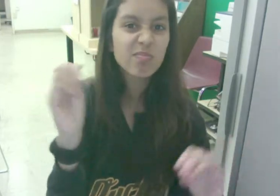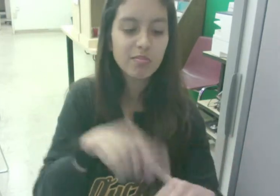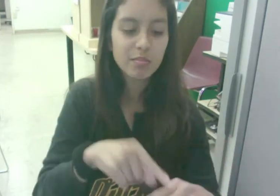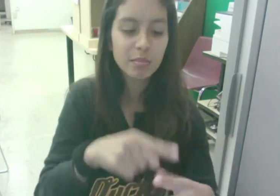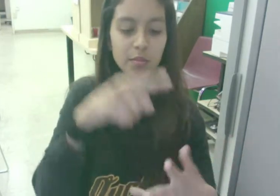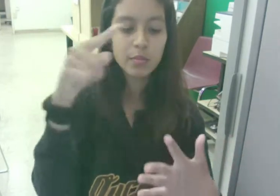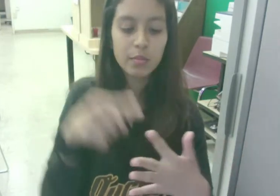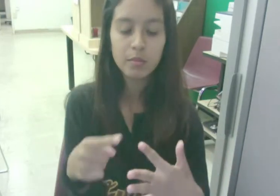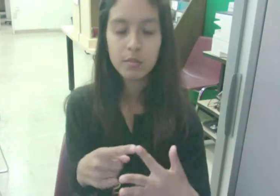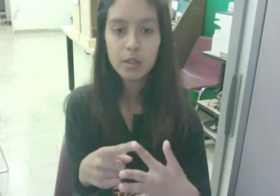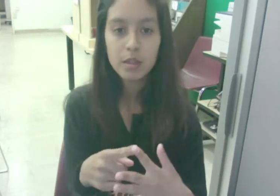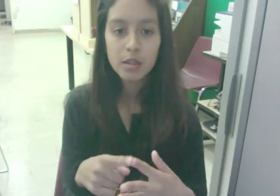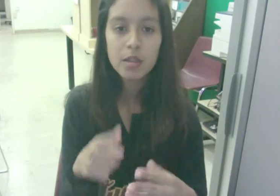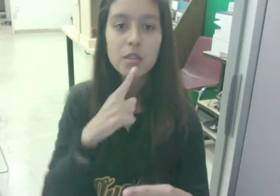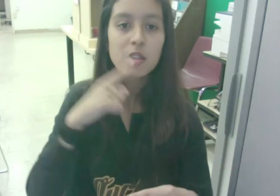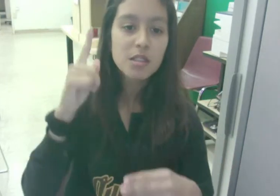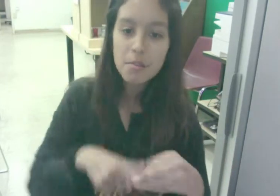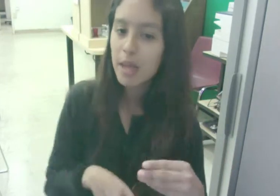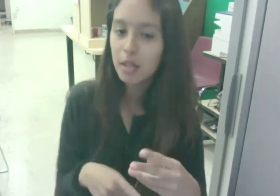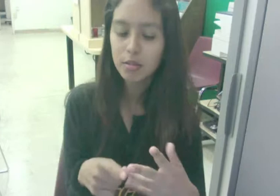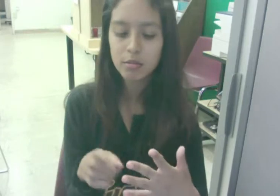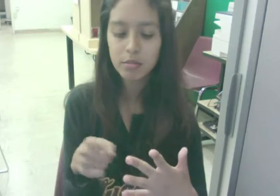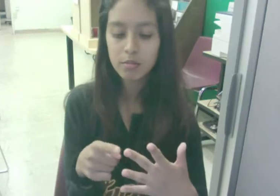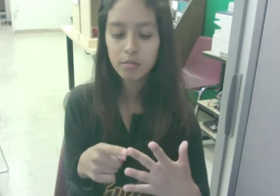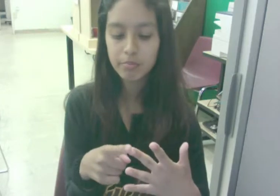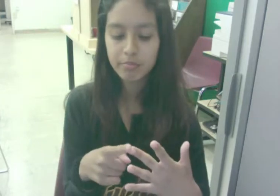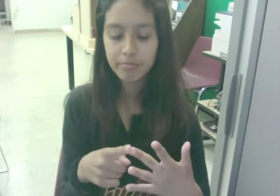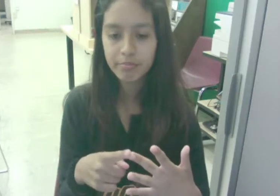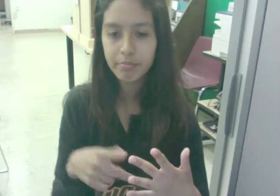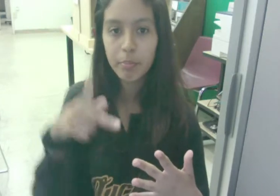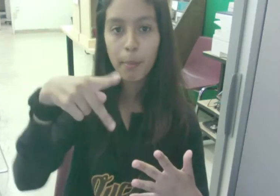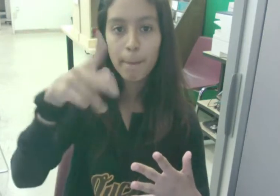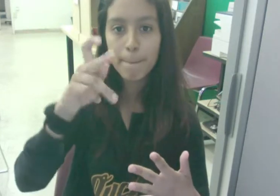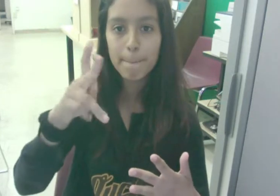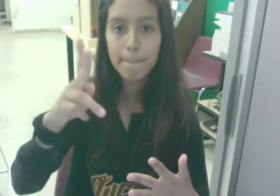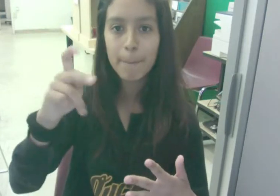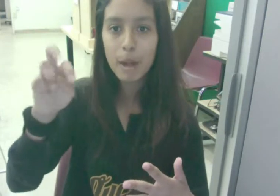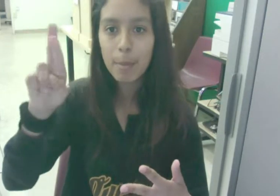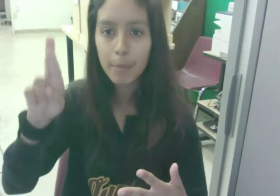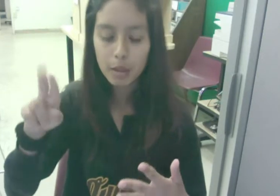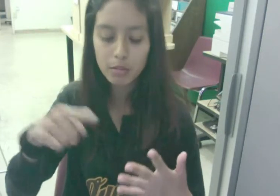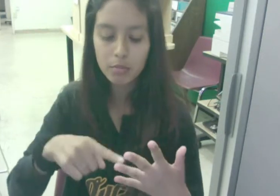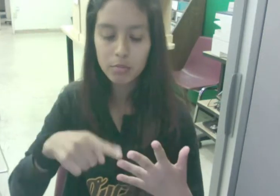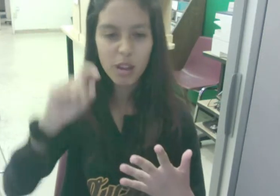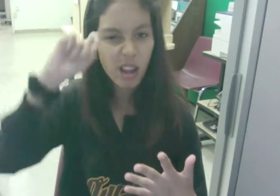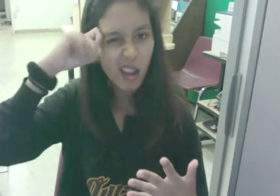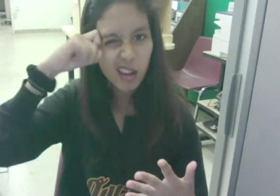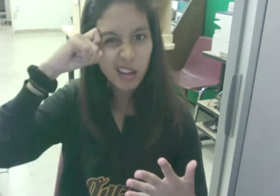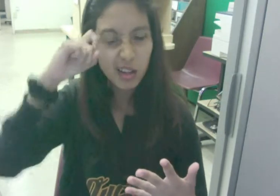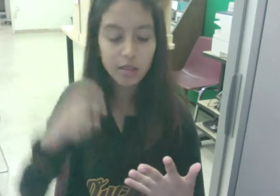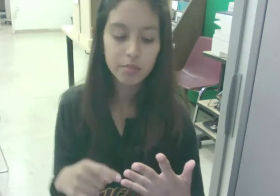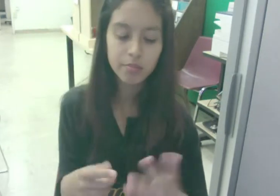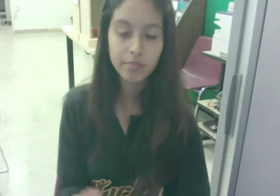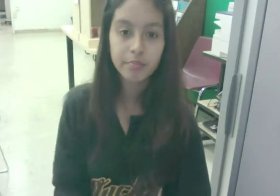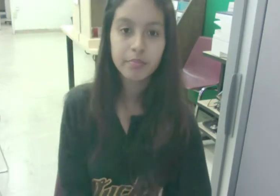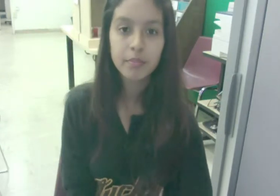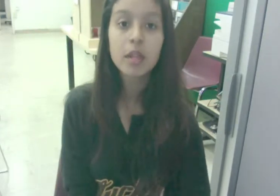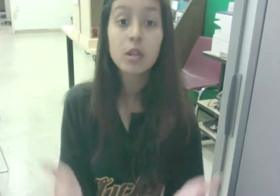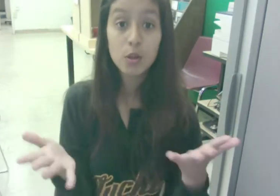1 green pepper, 1 red pepper, and an onion. Then you take the chicken and you cut it on a cutting